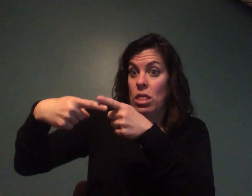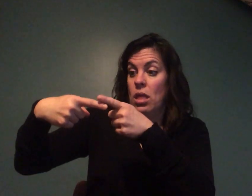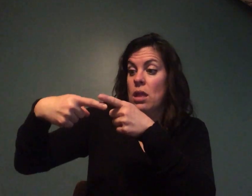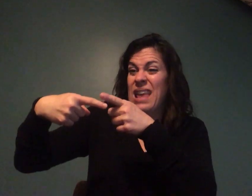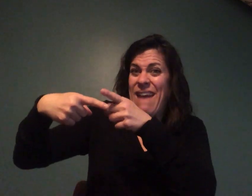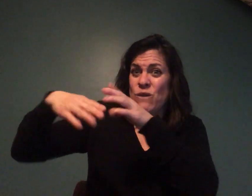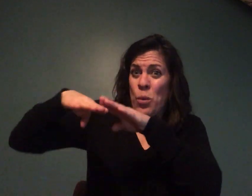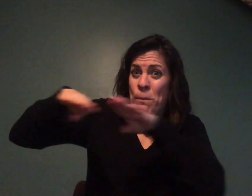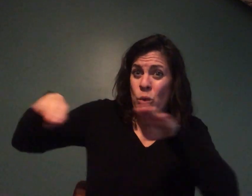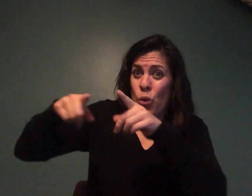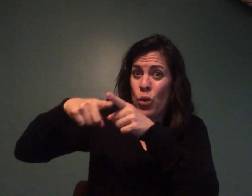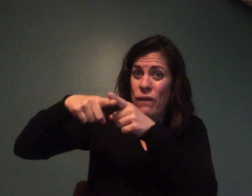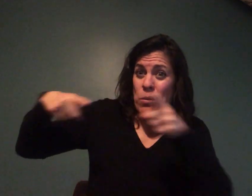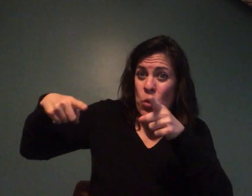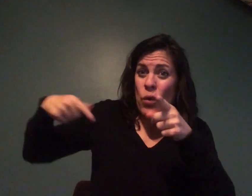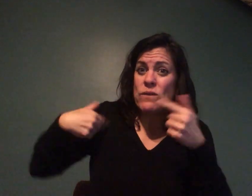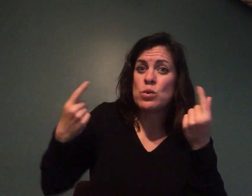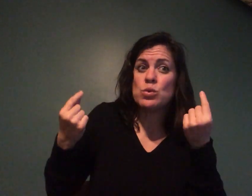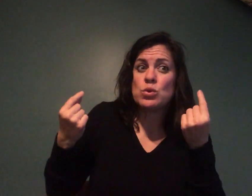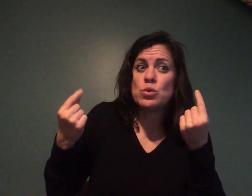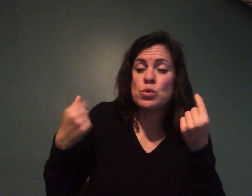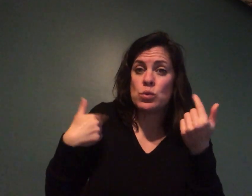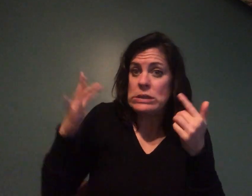Okay. How about a piece of wood?